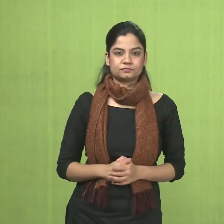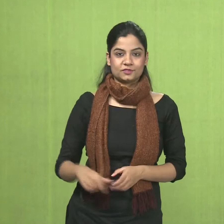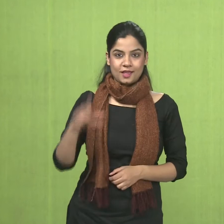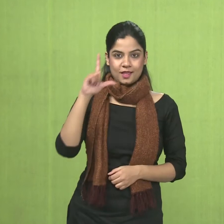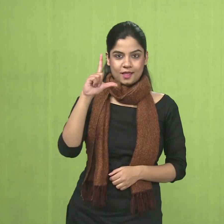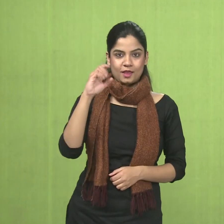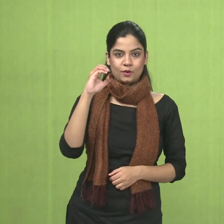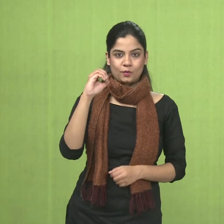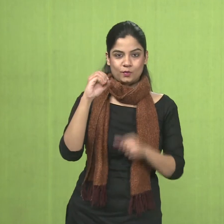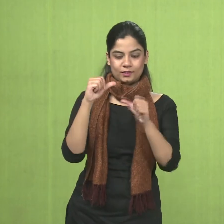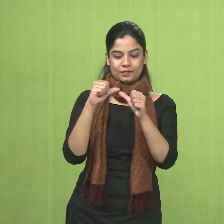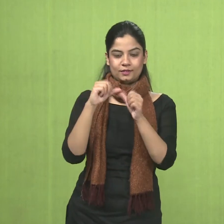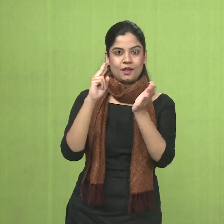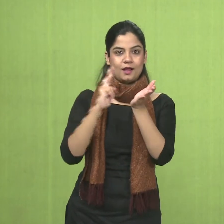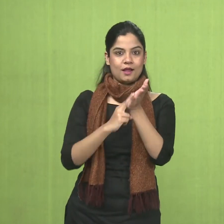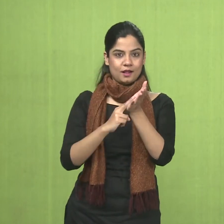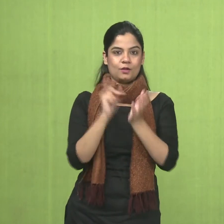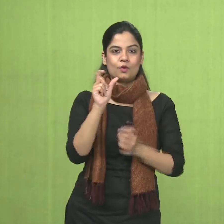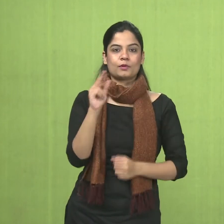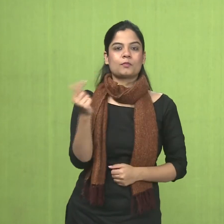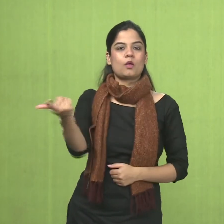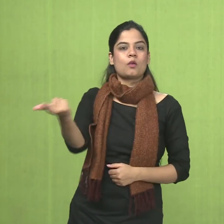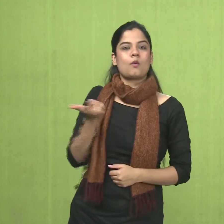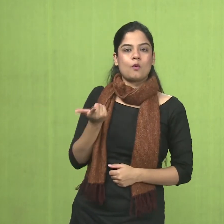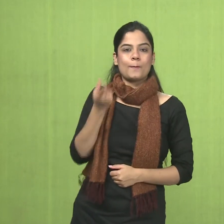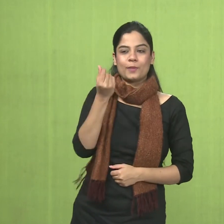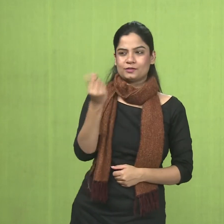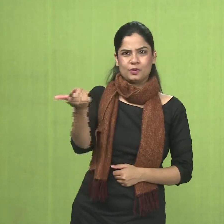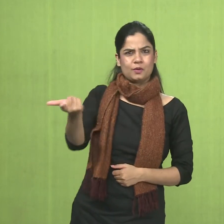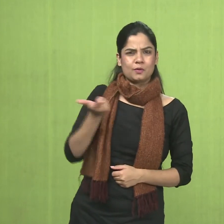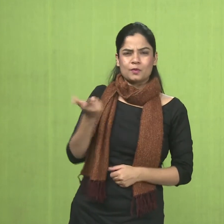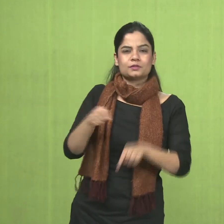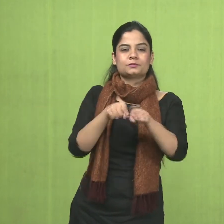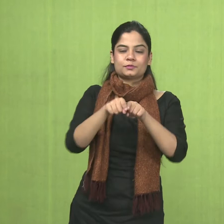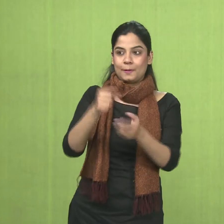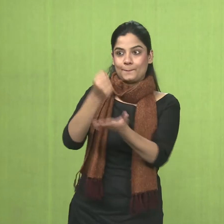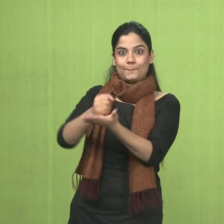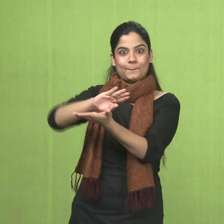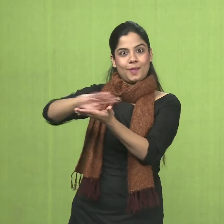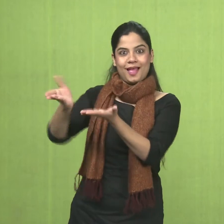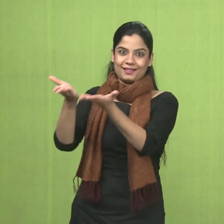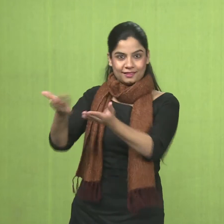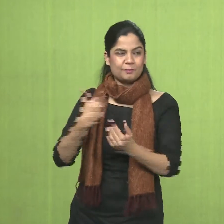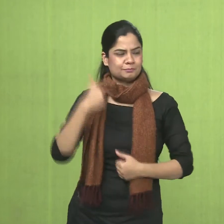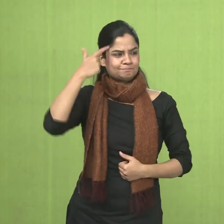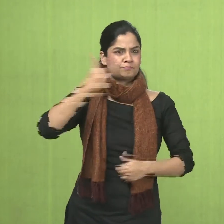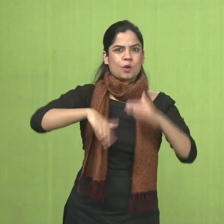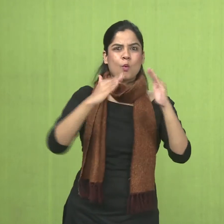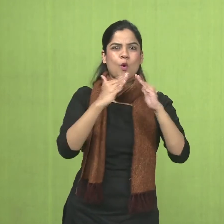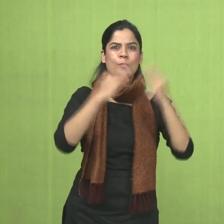Loan, that's the sign. For example, we borrow money from the bank. If we have to buy a house or there's a marriage in the house and we need some money,